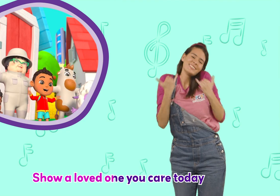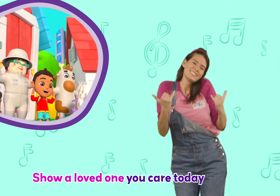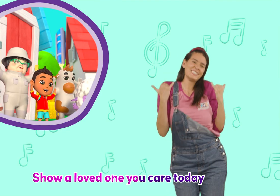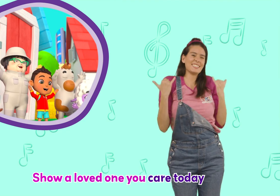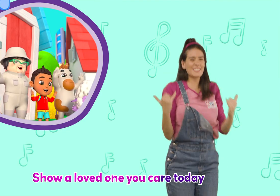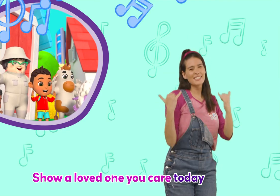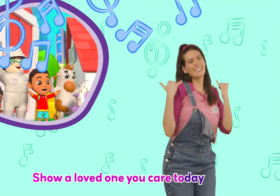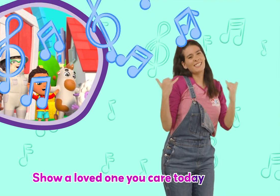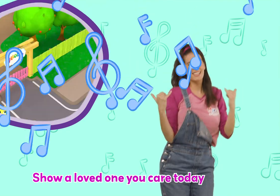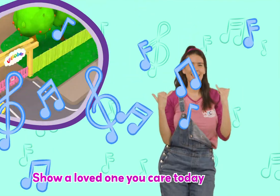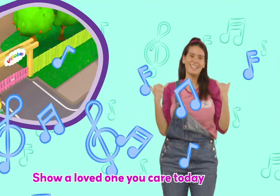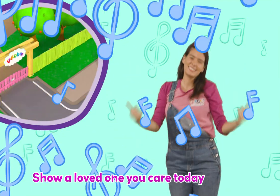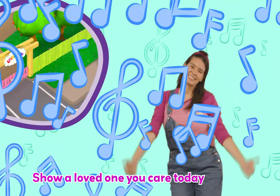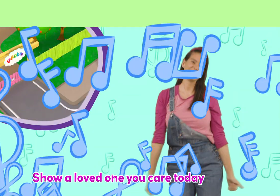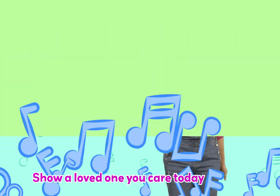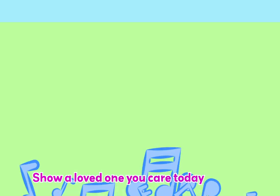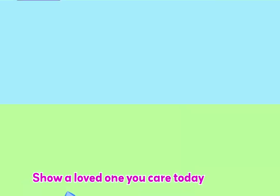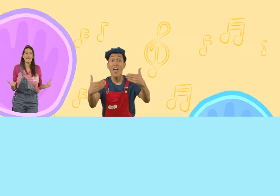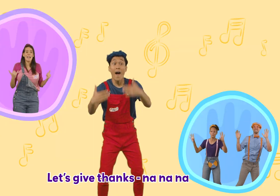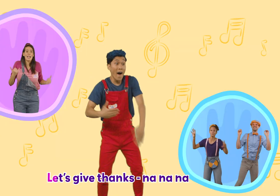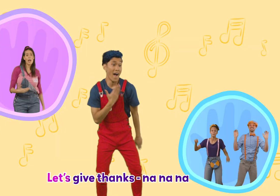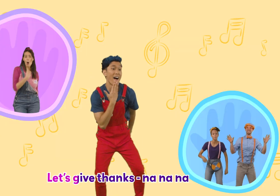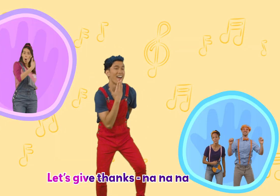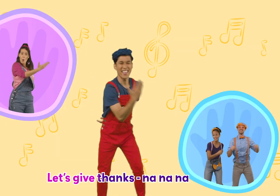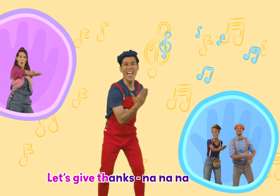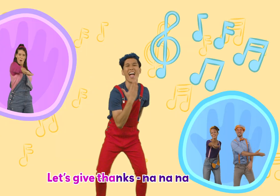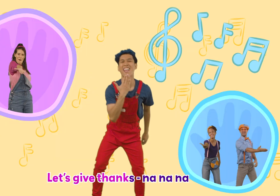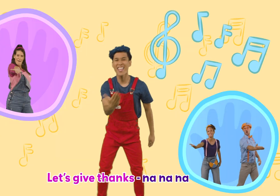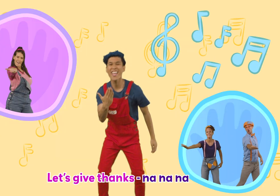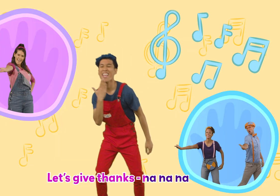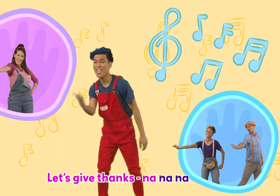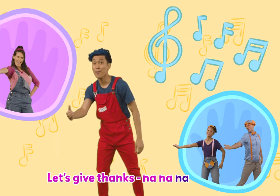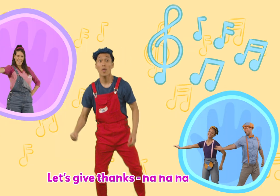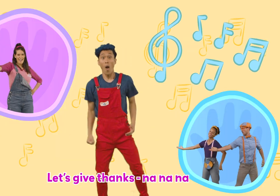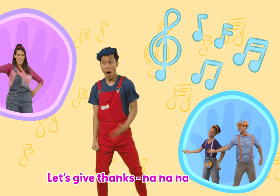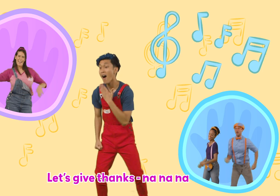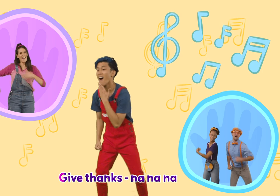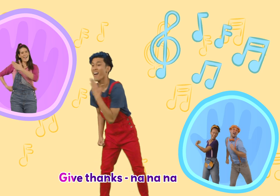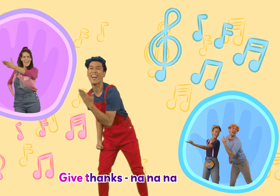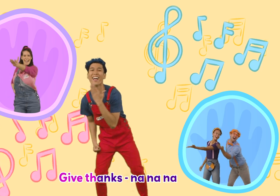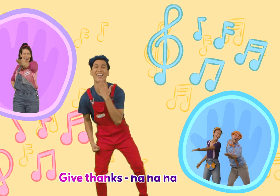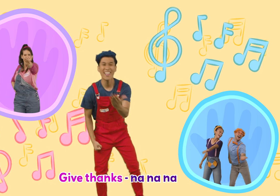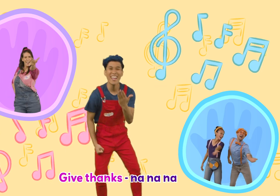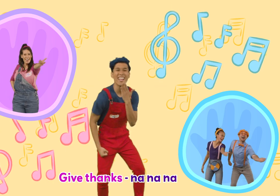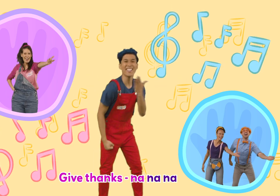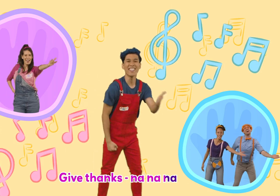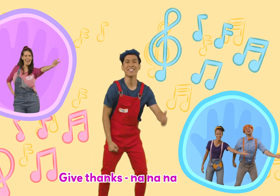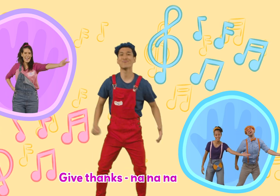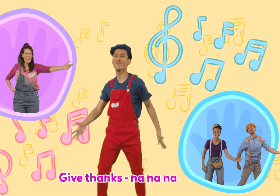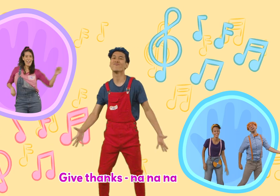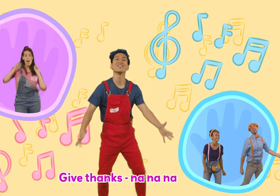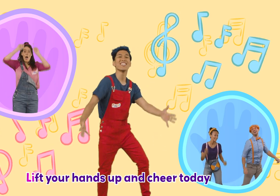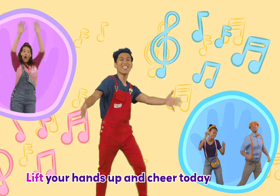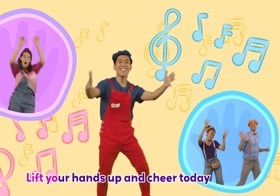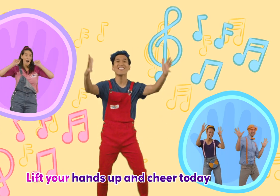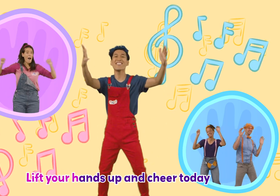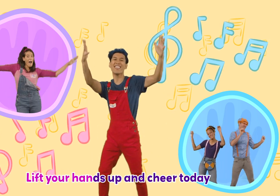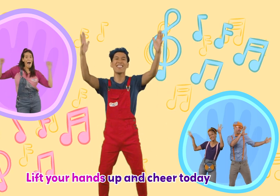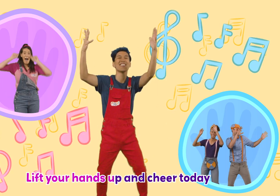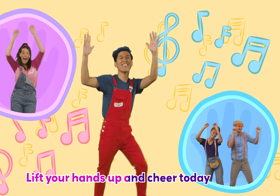you care today. Let's give thanks, na na na. Give thanks, na na na. Lift your hands up and